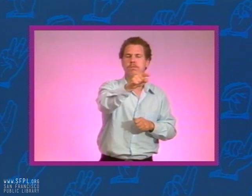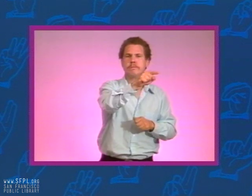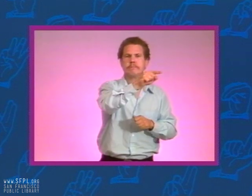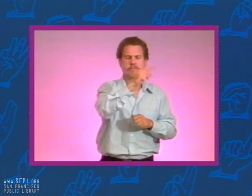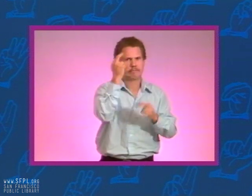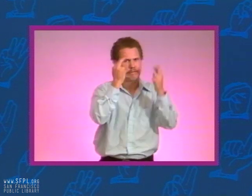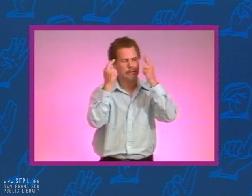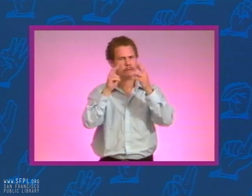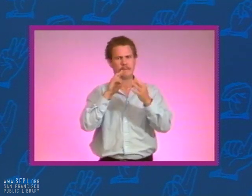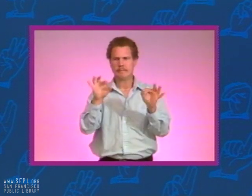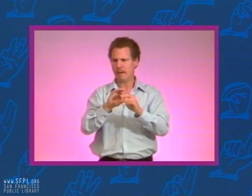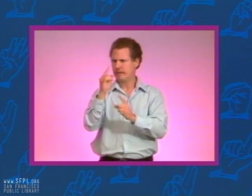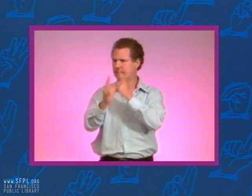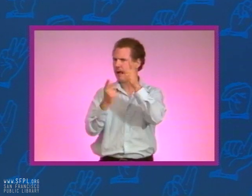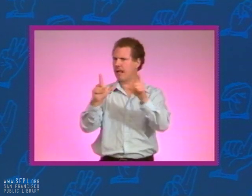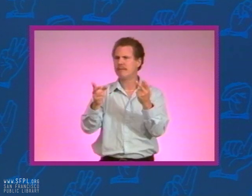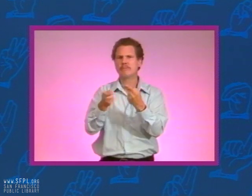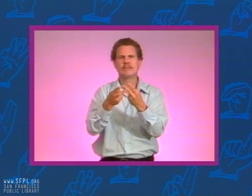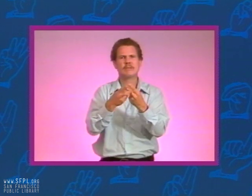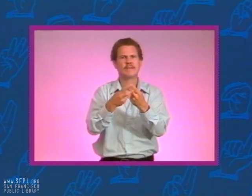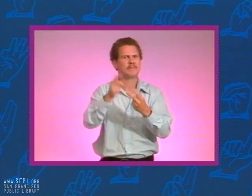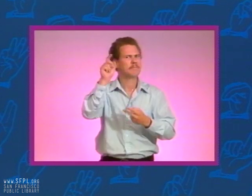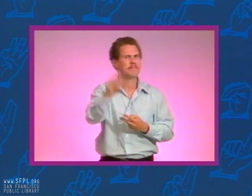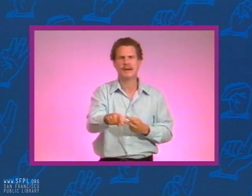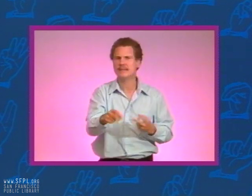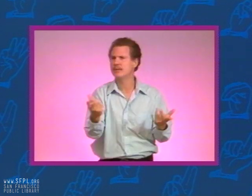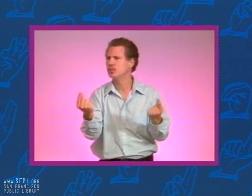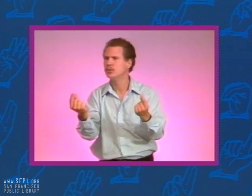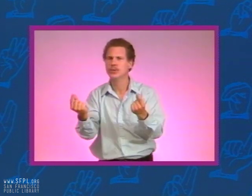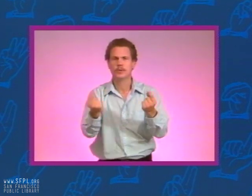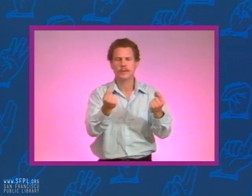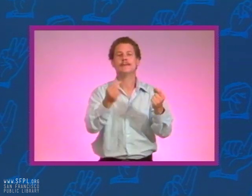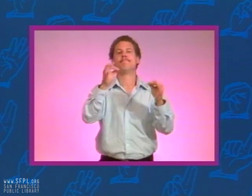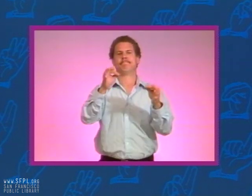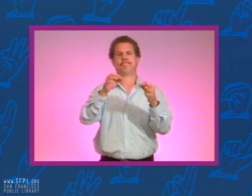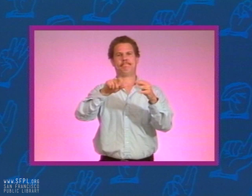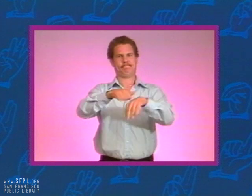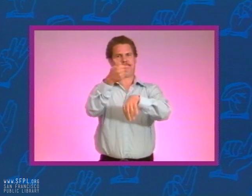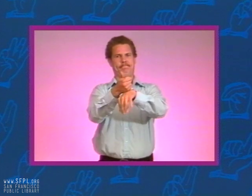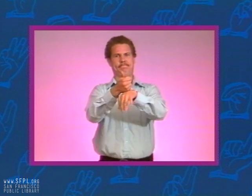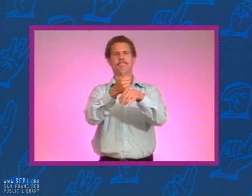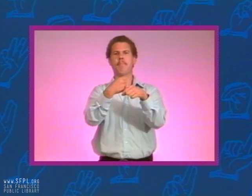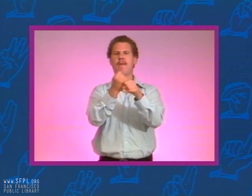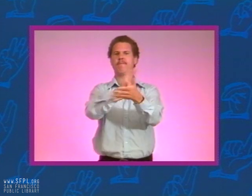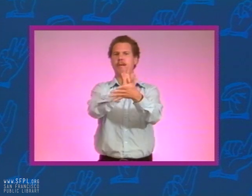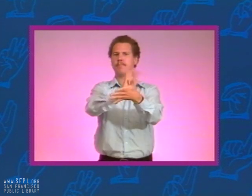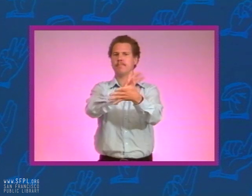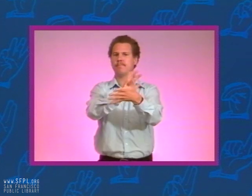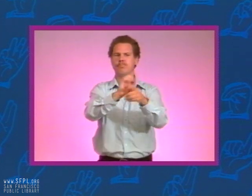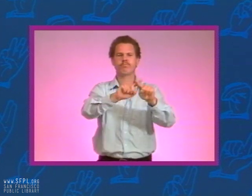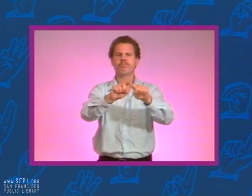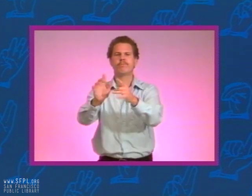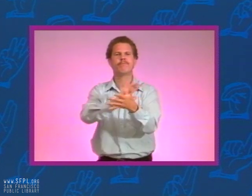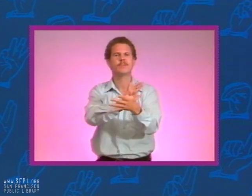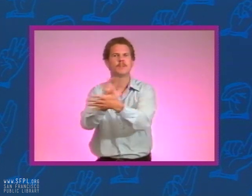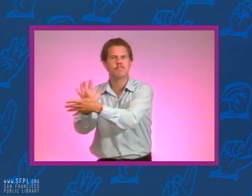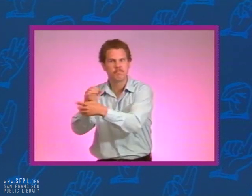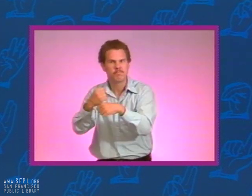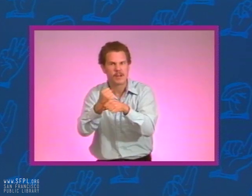this growth. Recognizing the possibility of losing part of their heritage, members of the NAD actively sought ways to